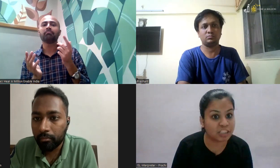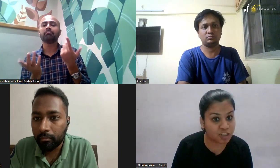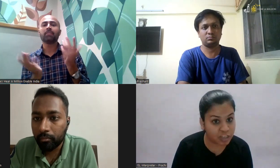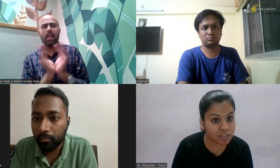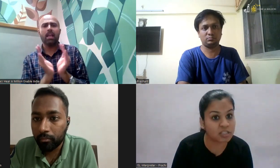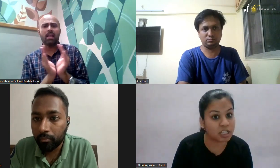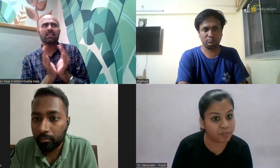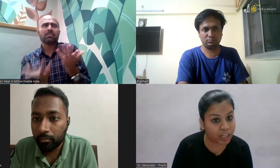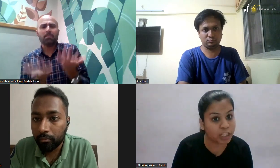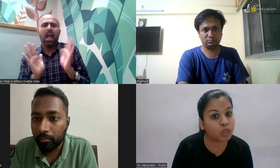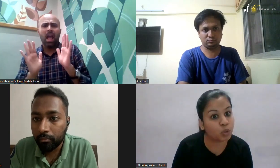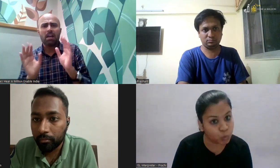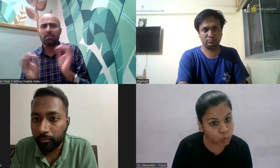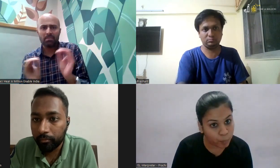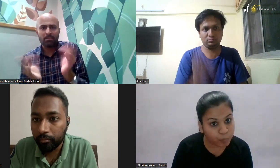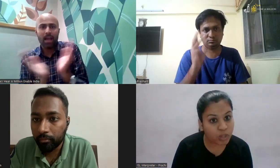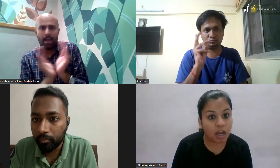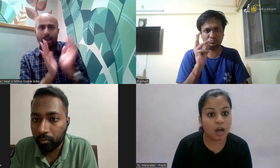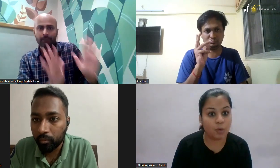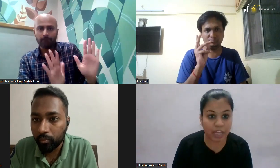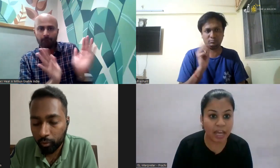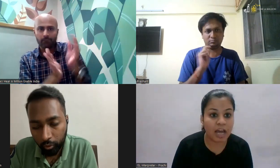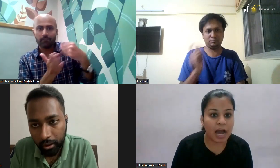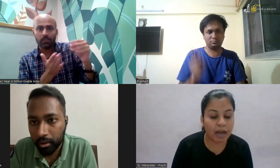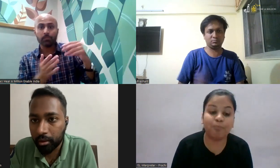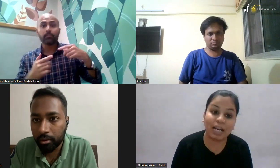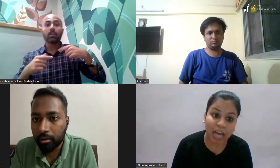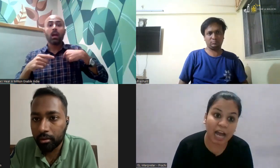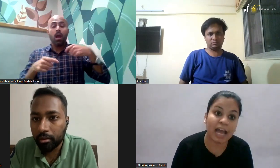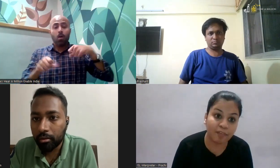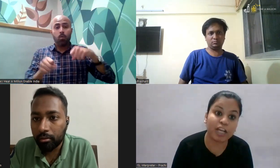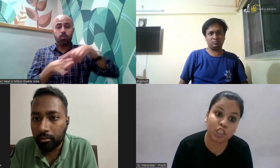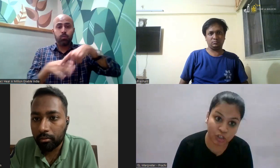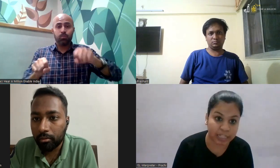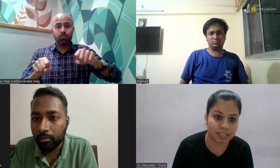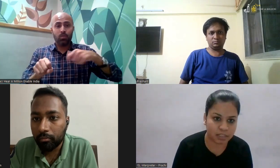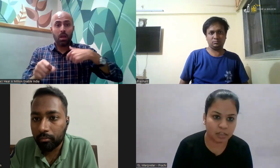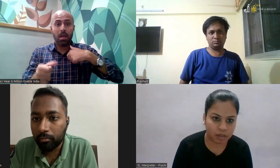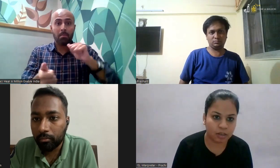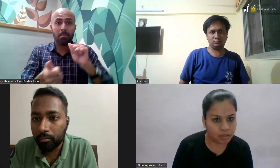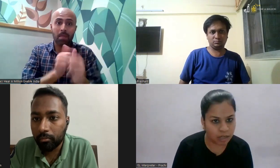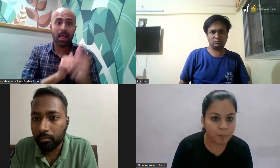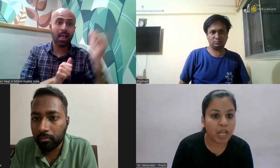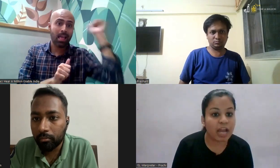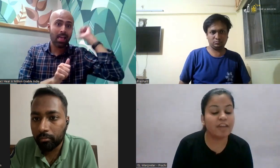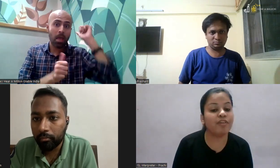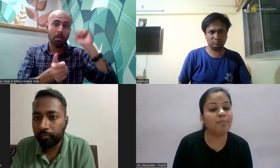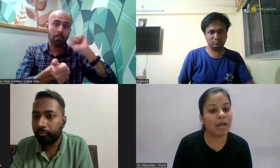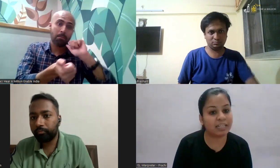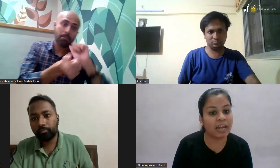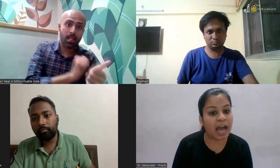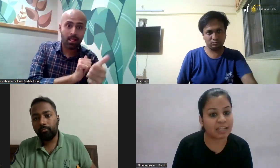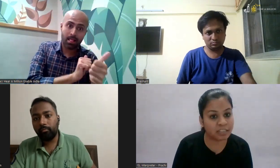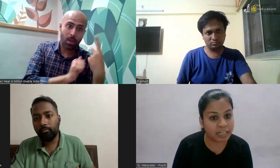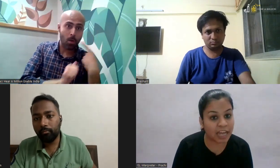have registration certificate too. Okay, Okay. but I have insurance. Huh? If I